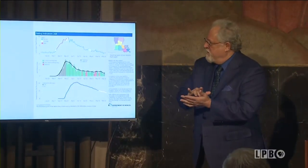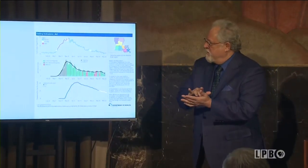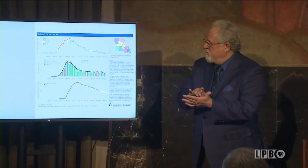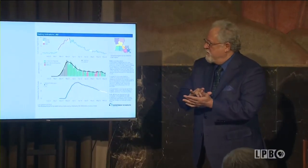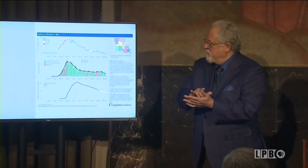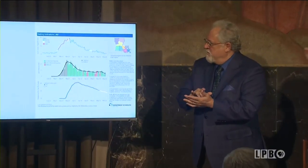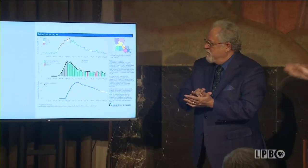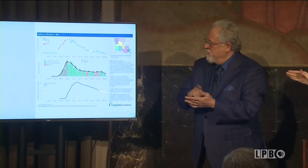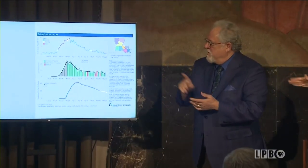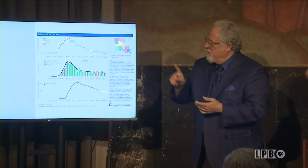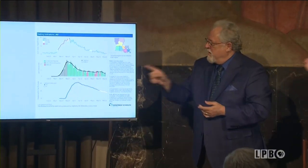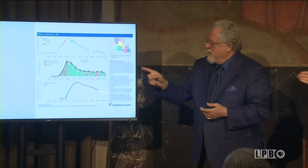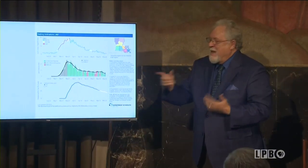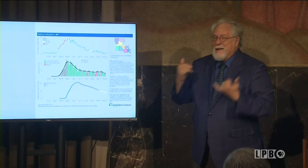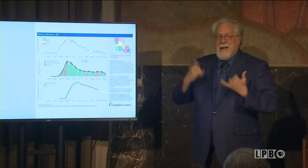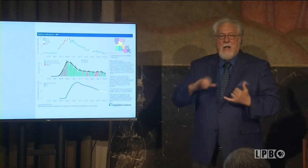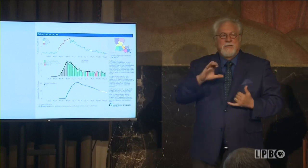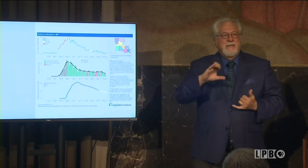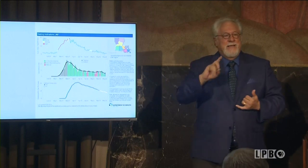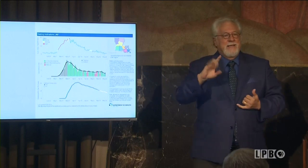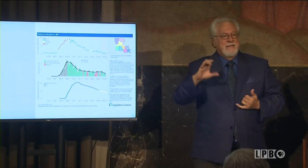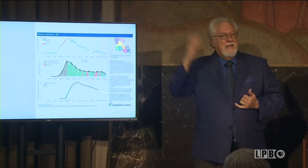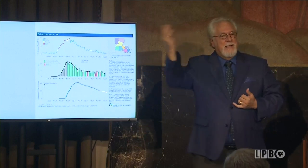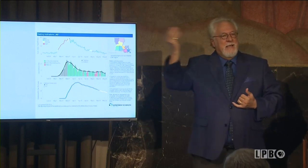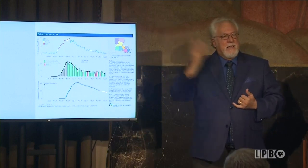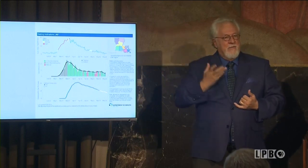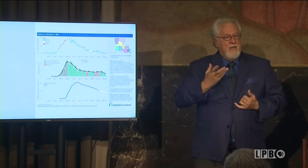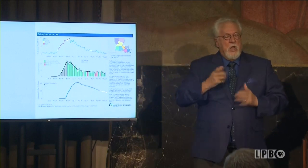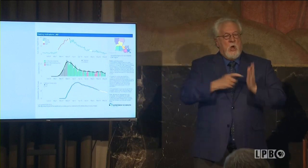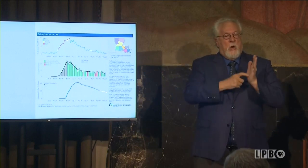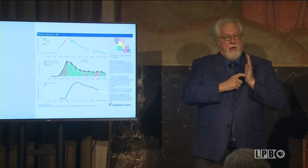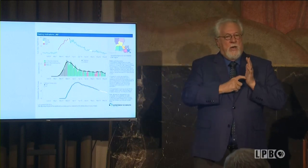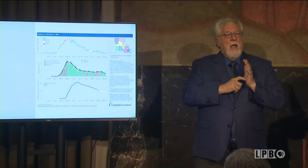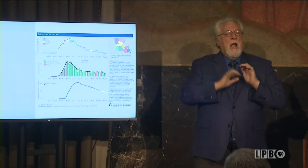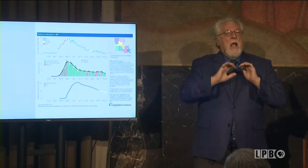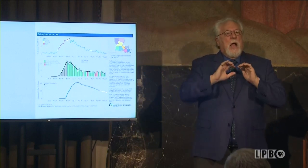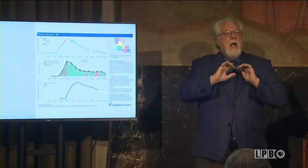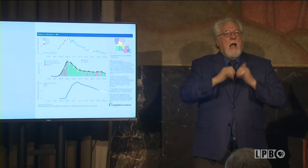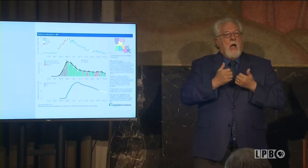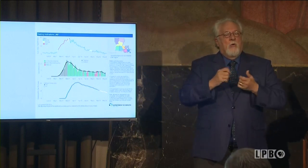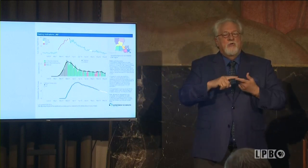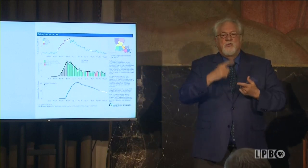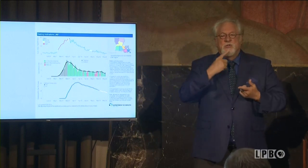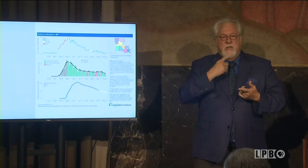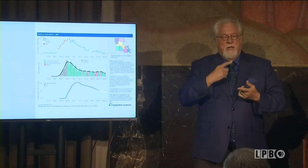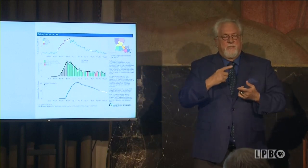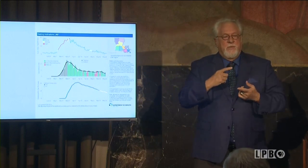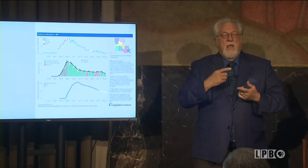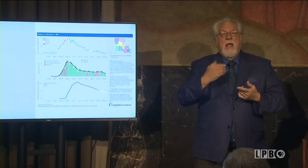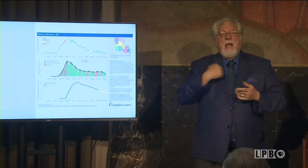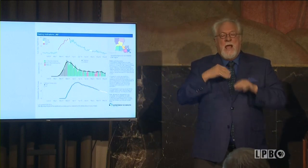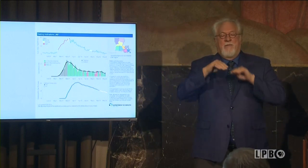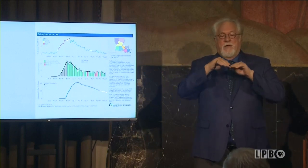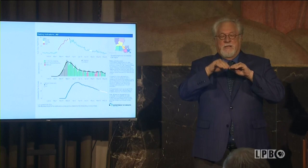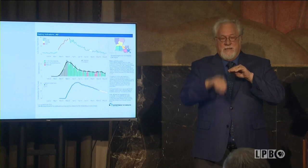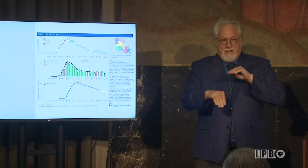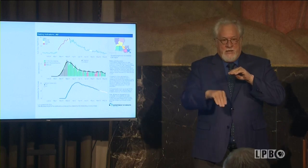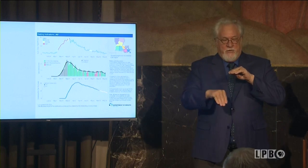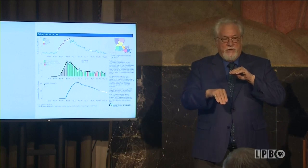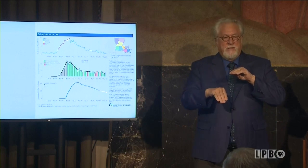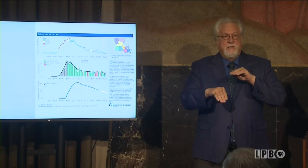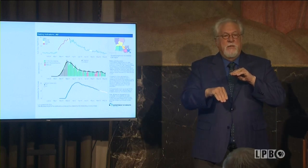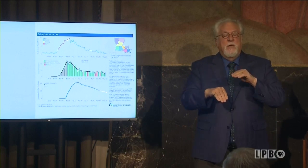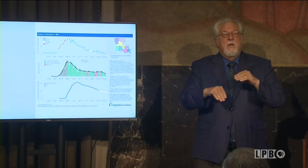curve, in that now the CDC is giving us criteria on which to say there is a decreasing